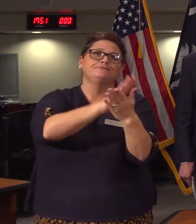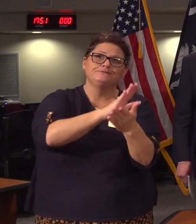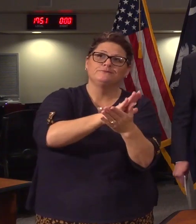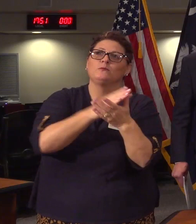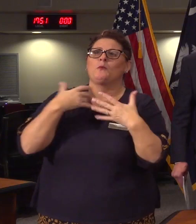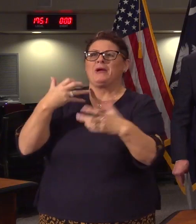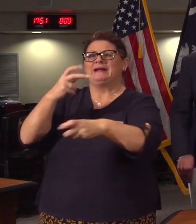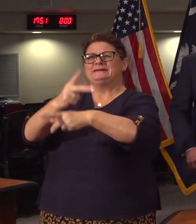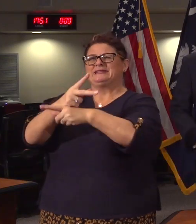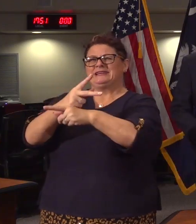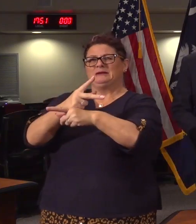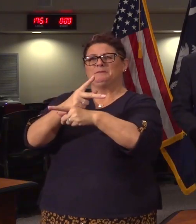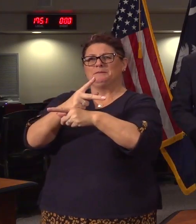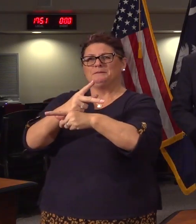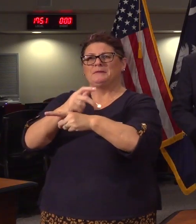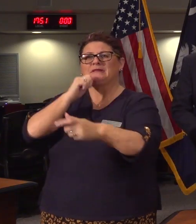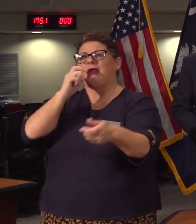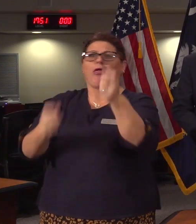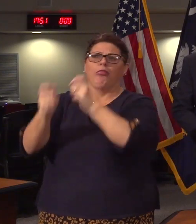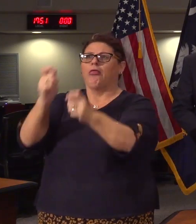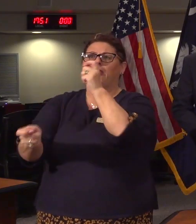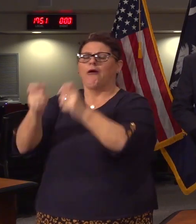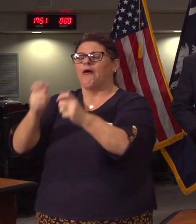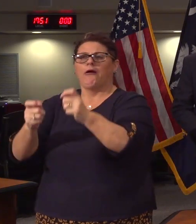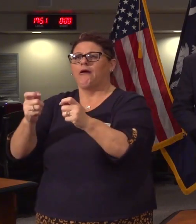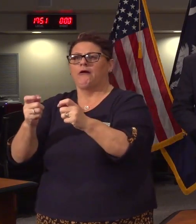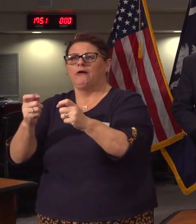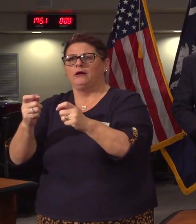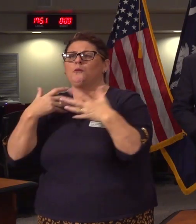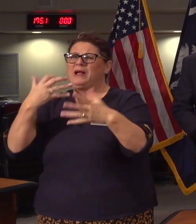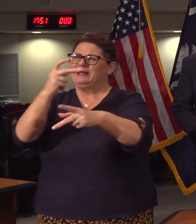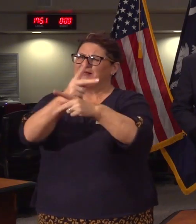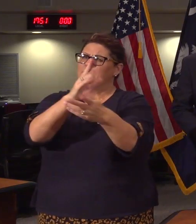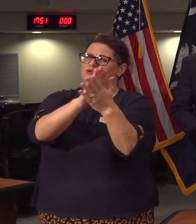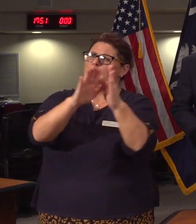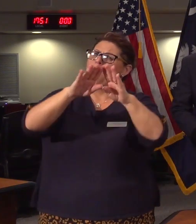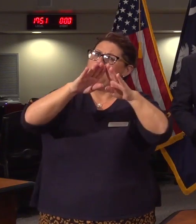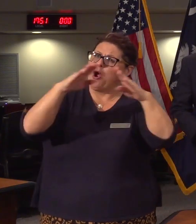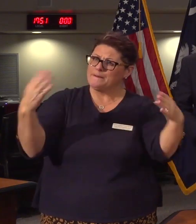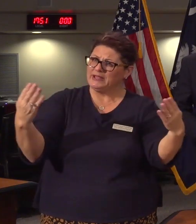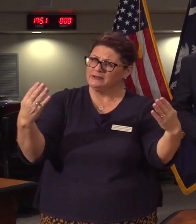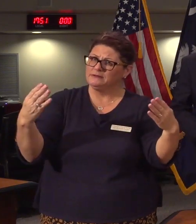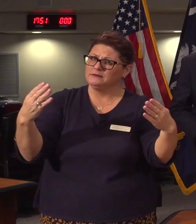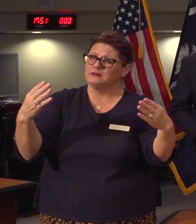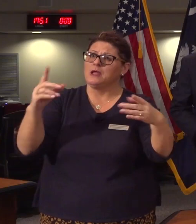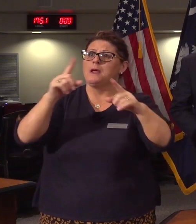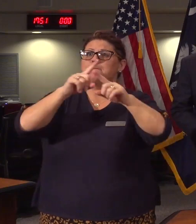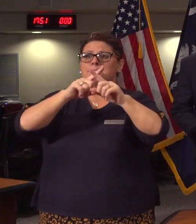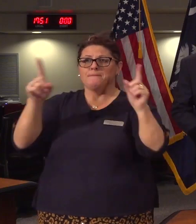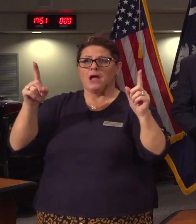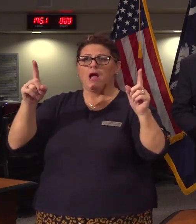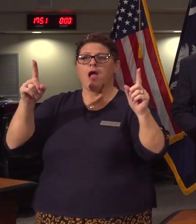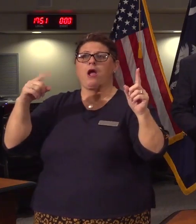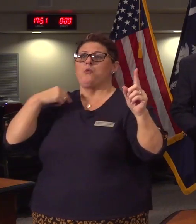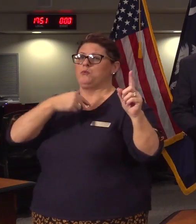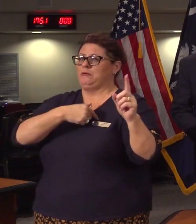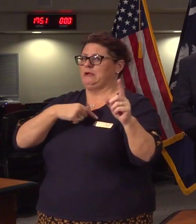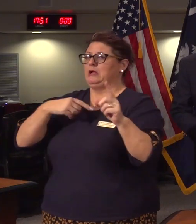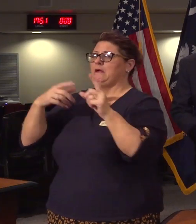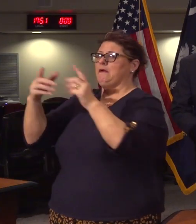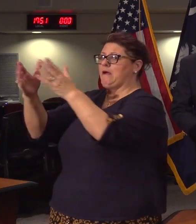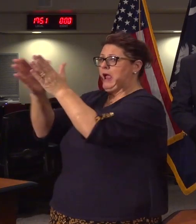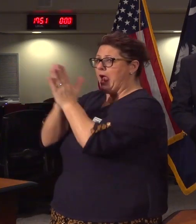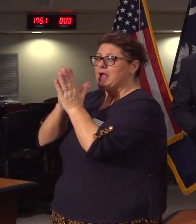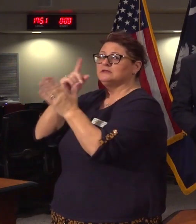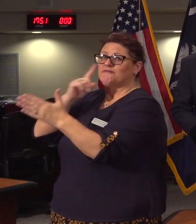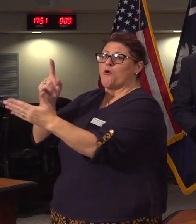to keep that normalcy and to keep our schools open, basing our decisions on closure on the facts, not letting emotion